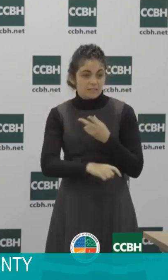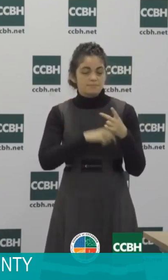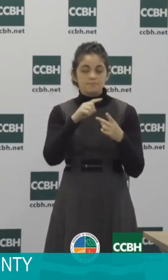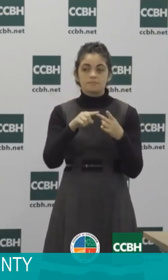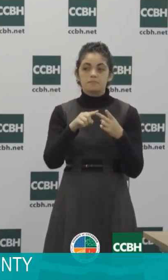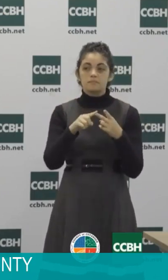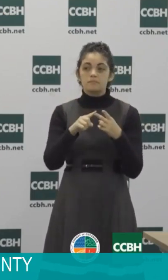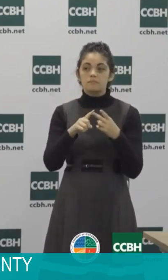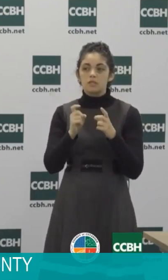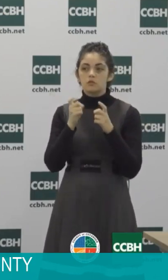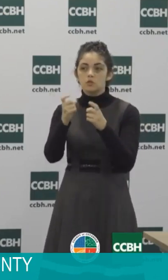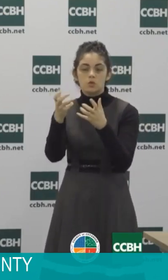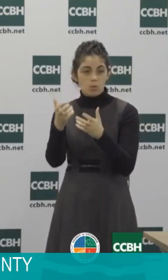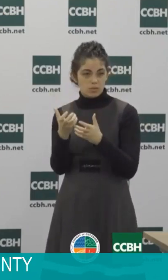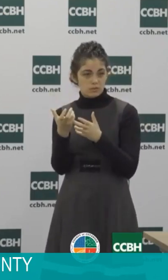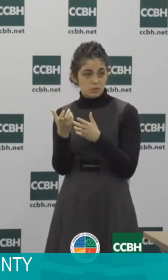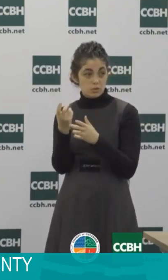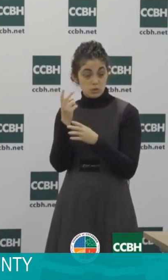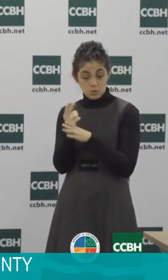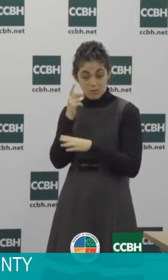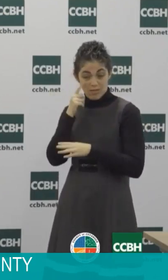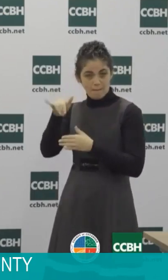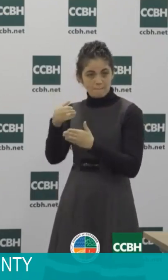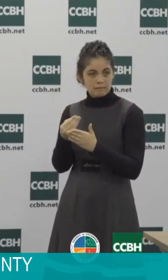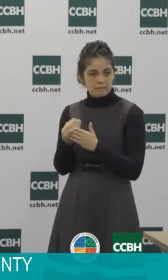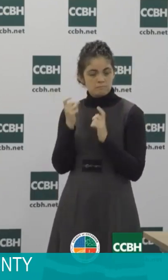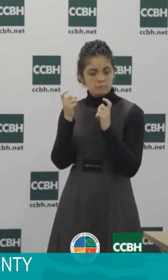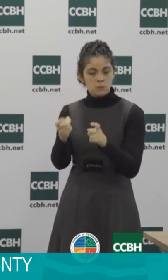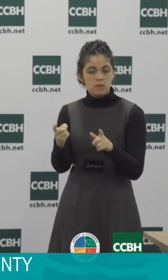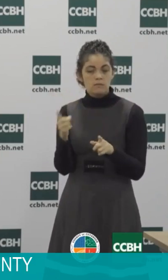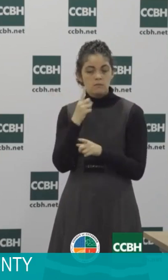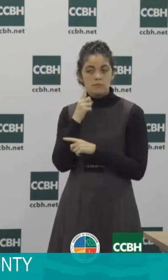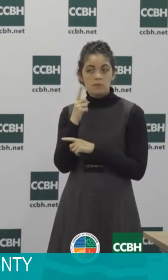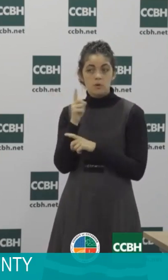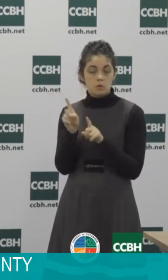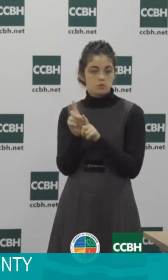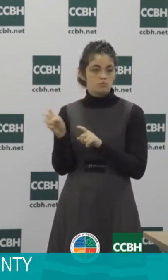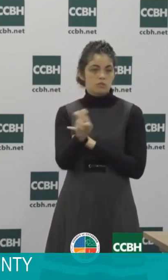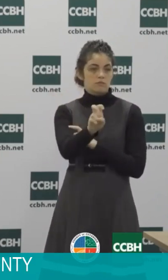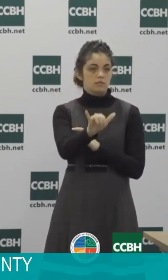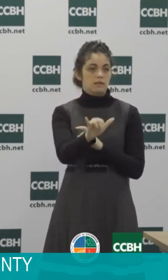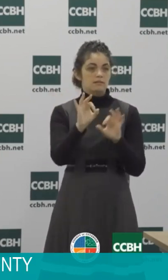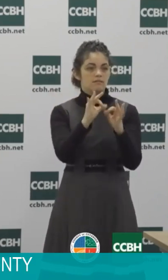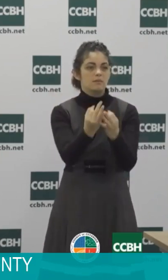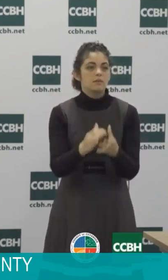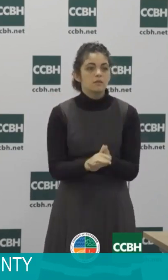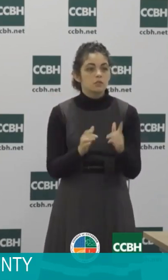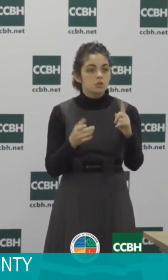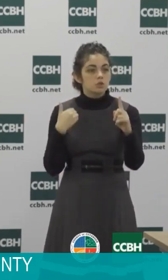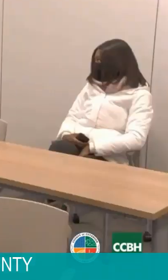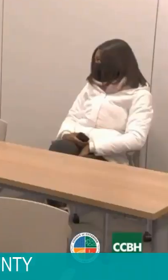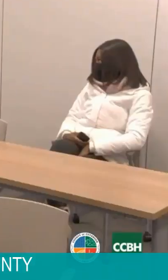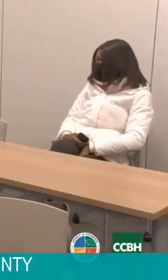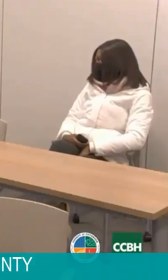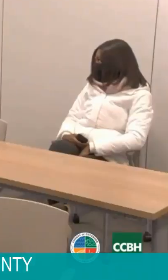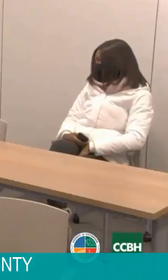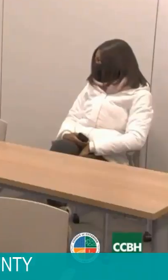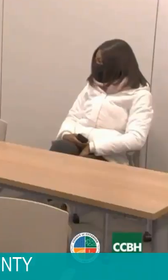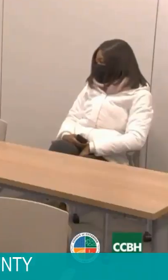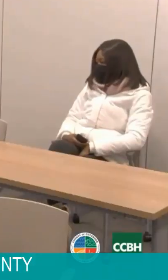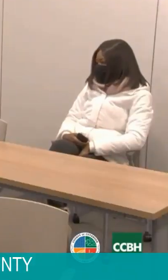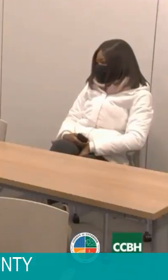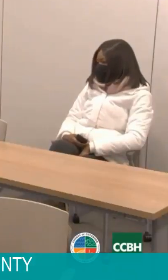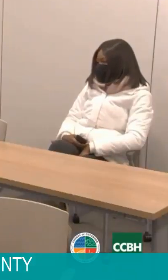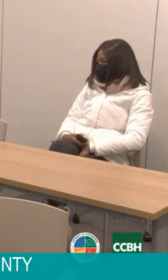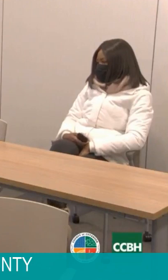and what the donor would like to do, and transmit those to the family. Do you have goals for that, or is there a number that you?